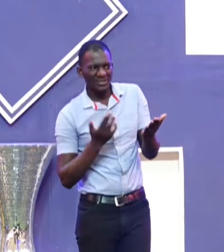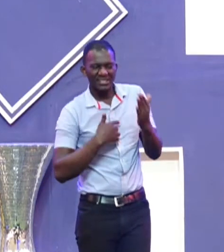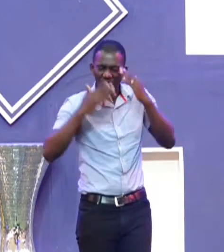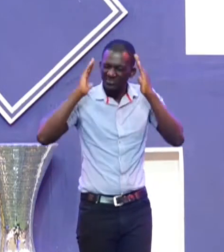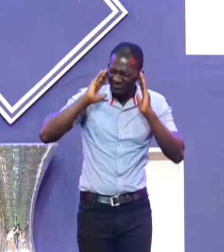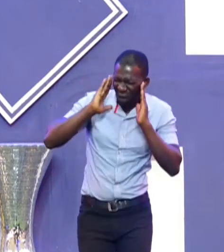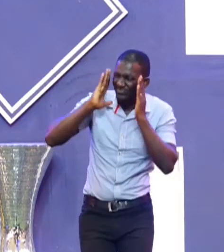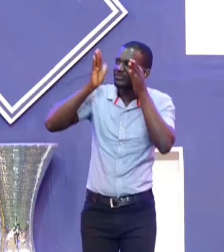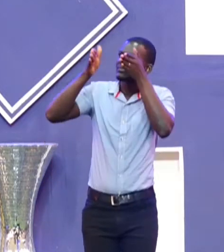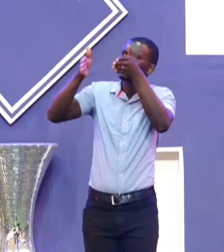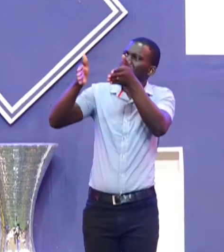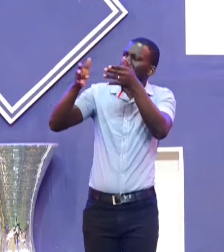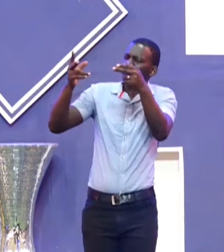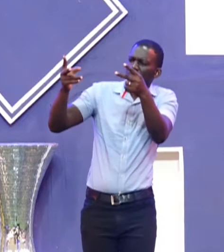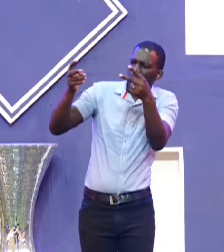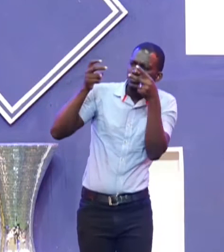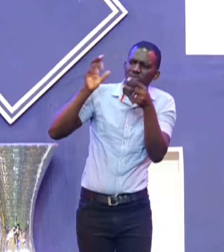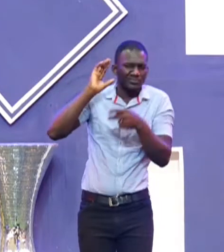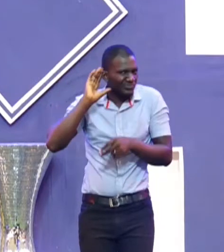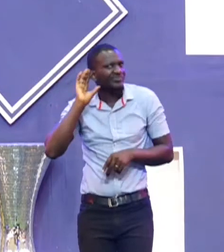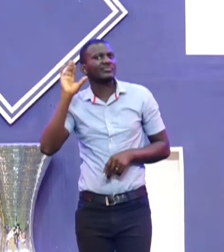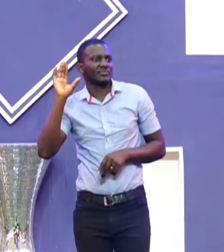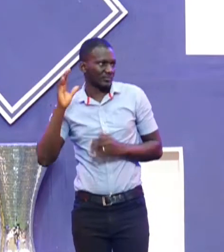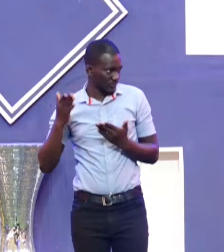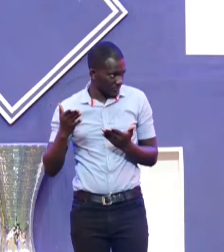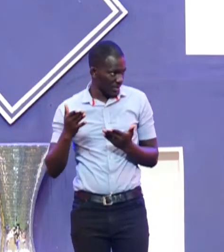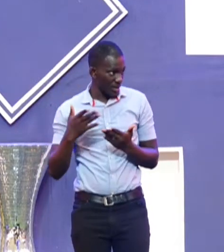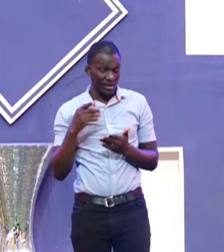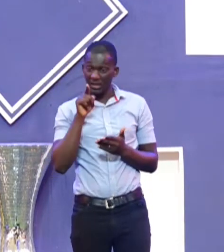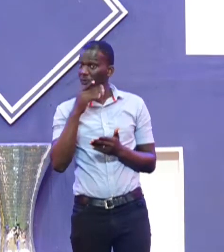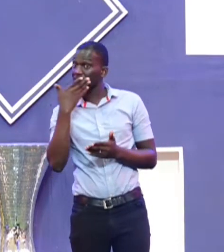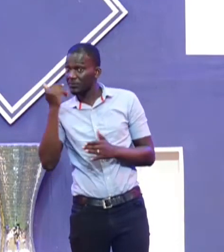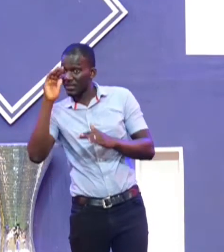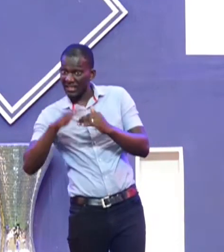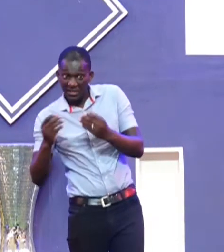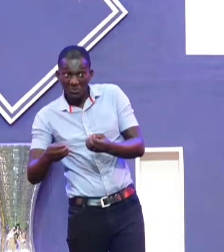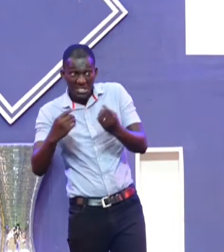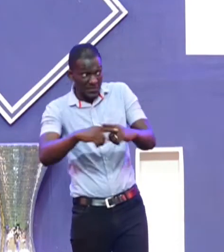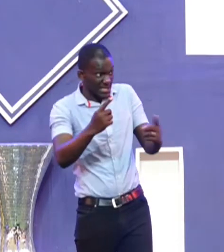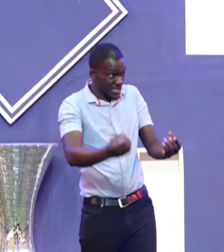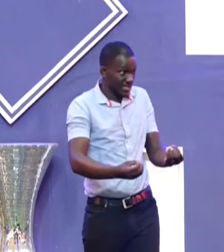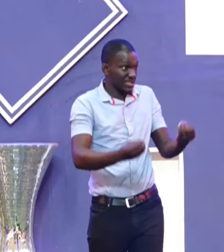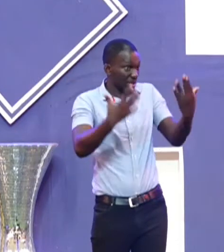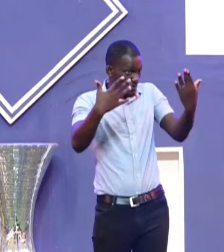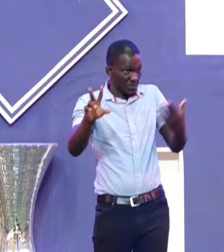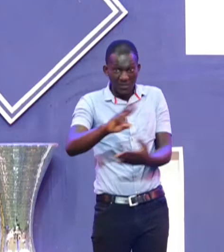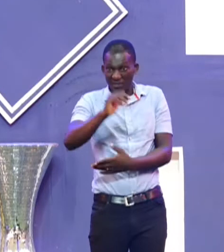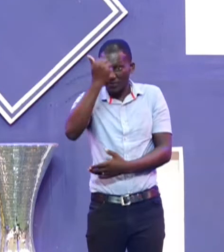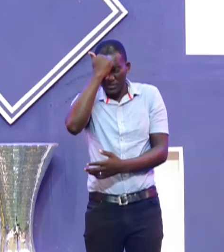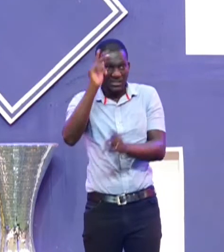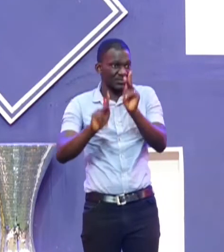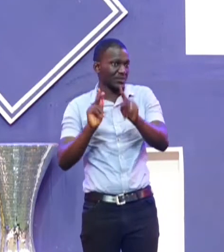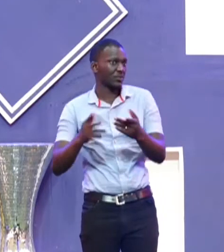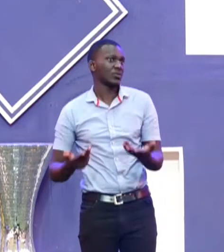is for us to put our ears to be attentive. That it's better than giving a sacrifice